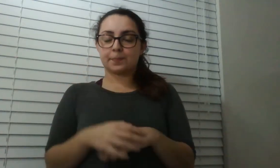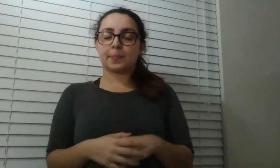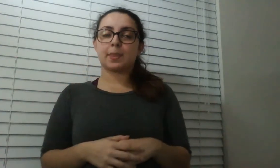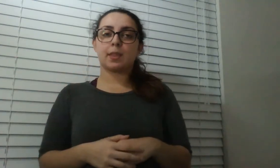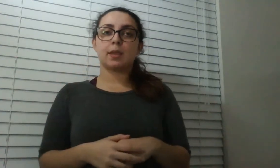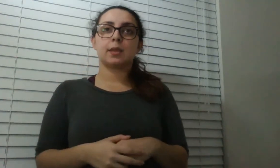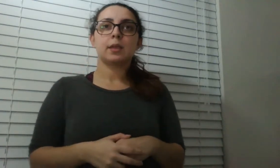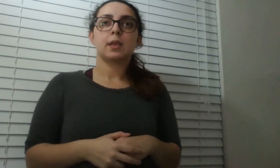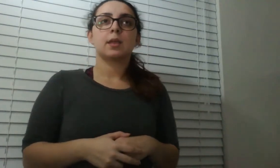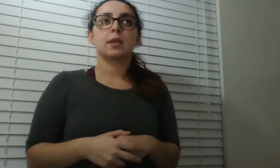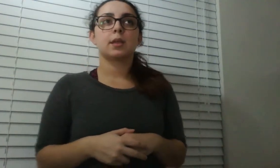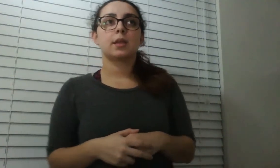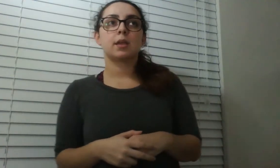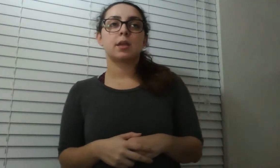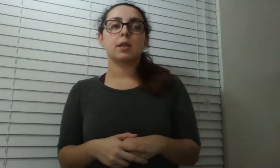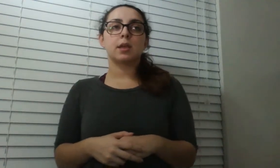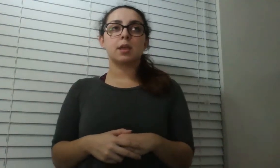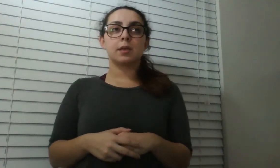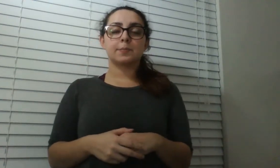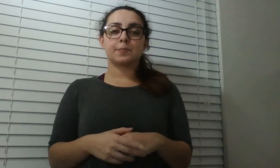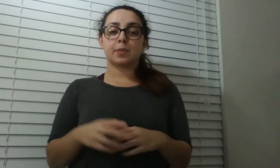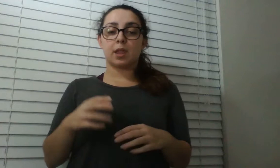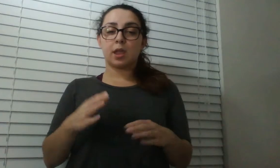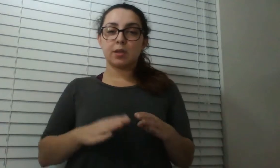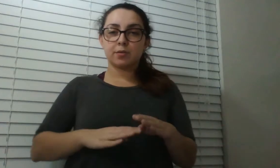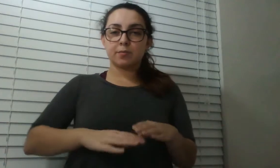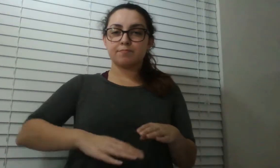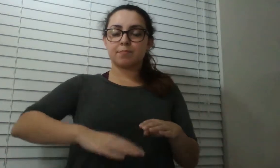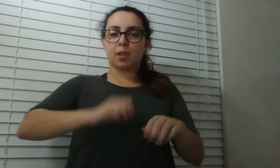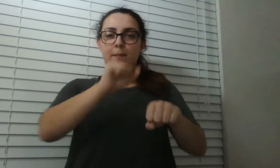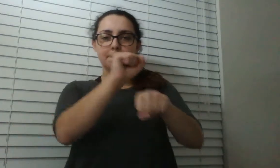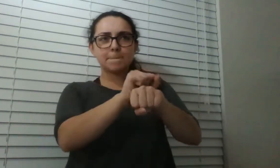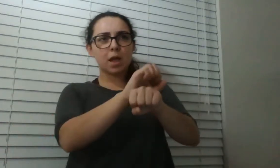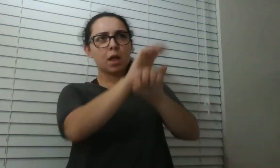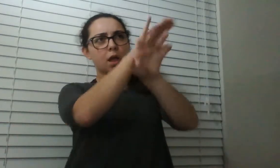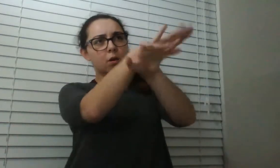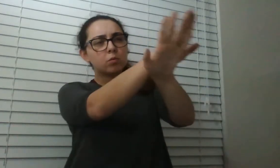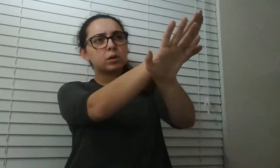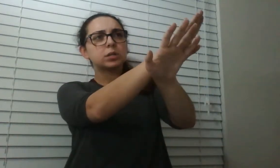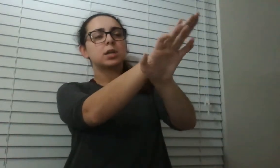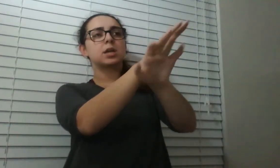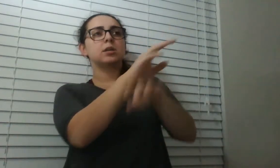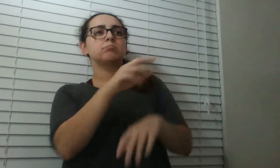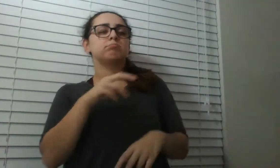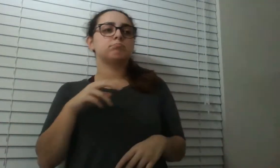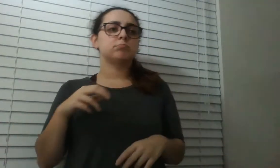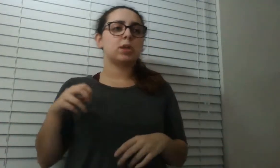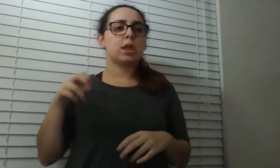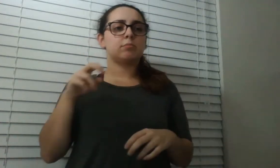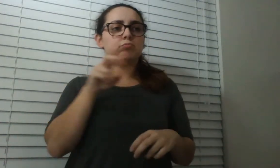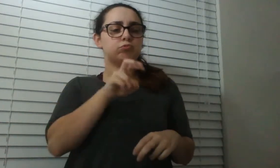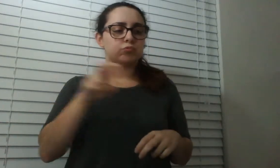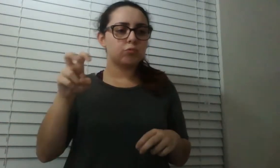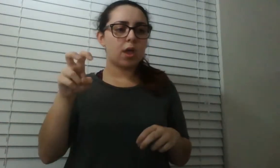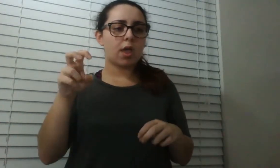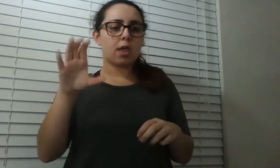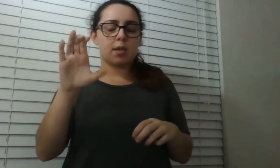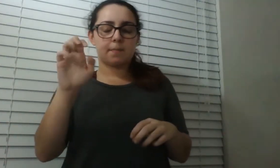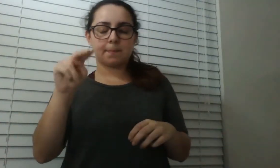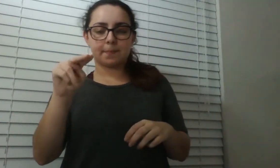rock, sandstone cliffs. Canyon land. So they're hiking through all these canyons. And we split up. Reagan said she wanted to set her own